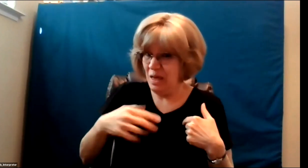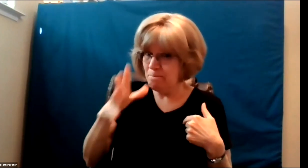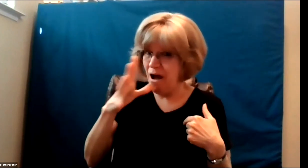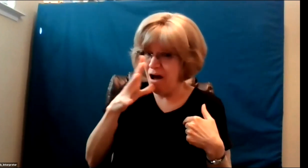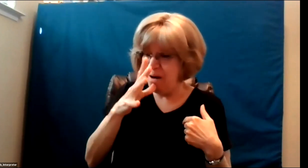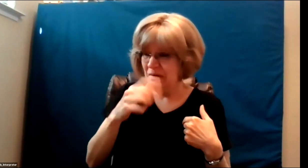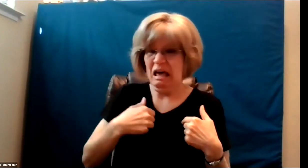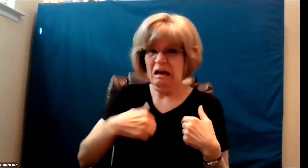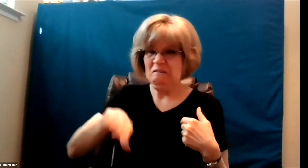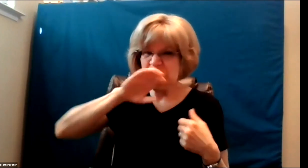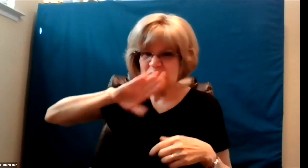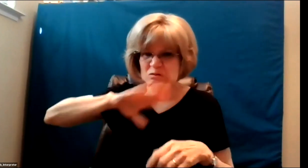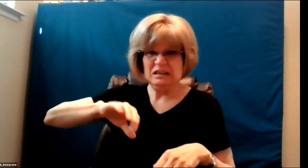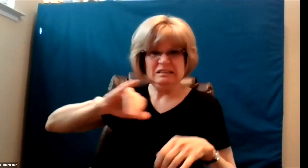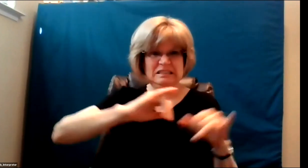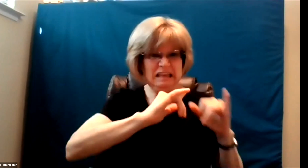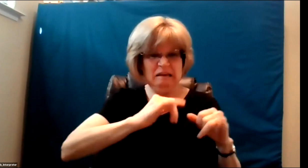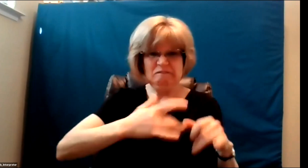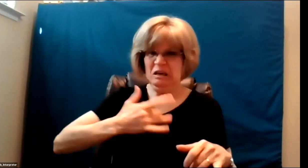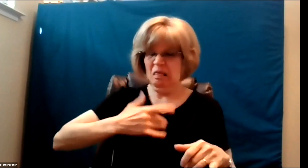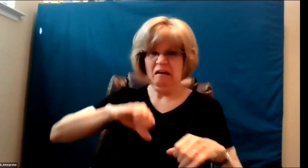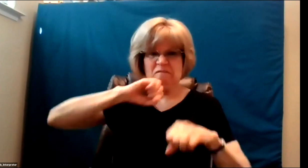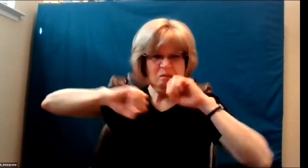I could just sit down and go, wah,